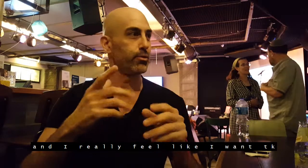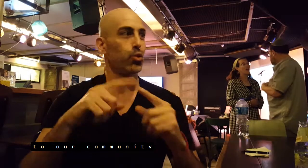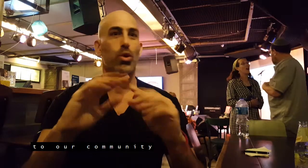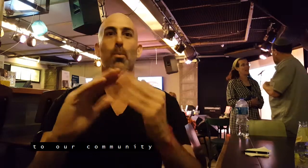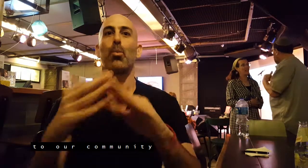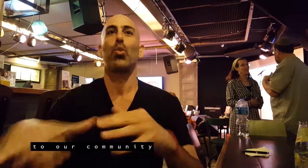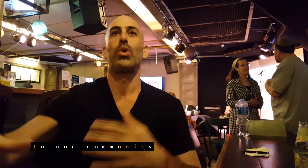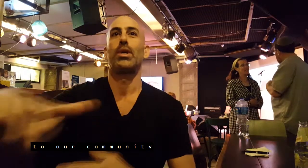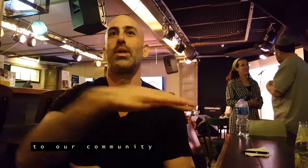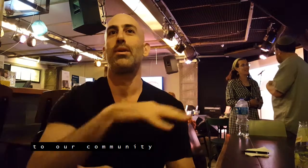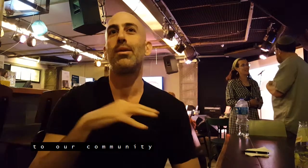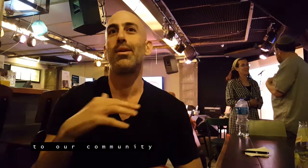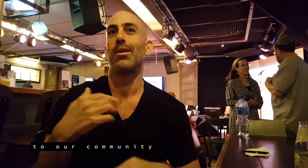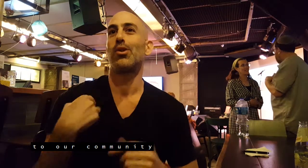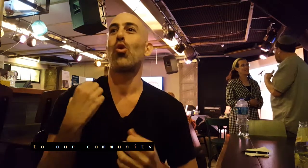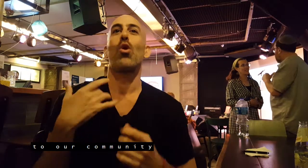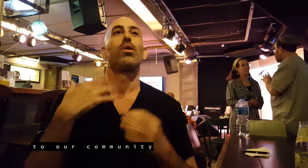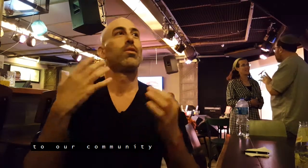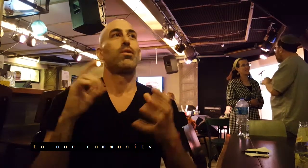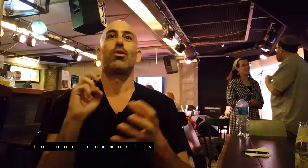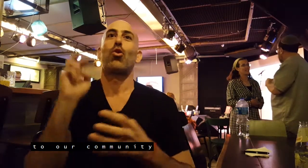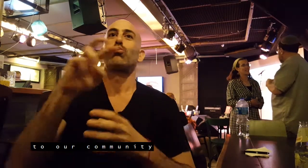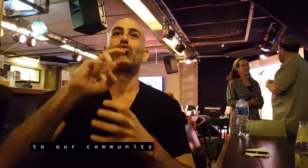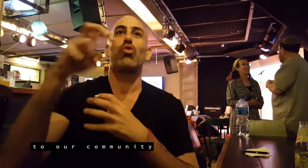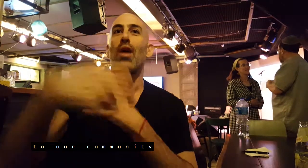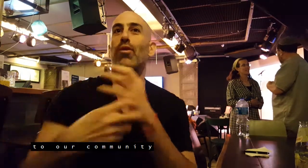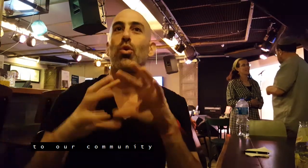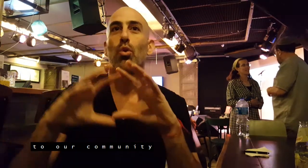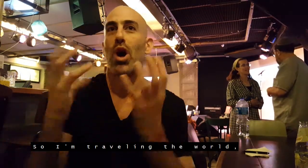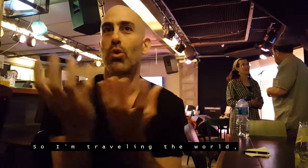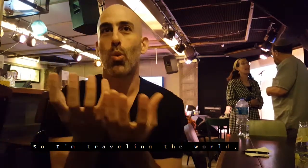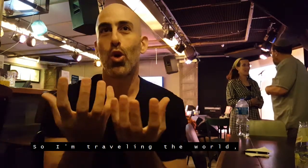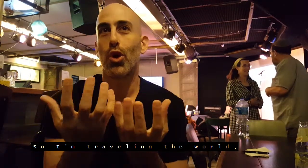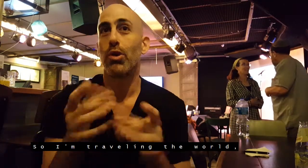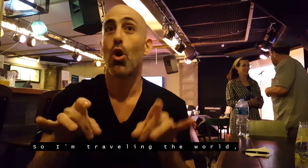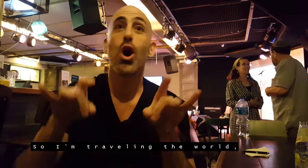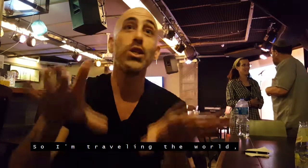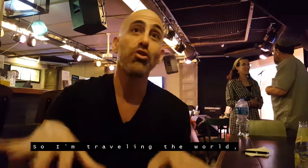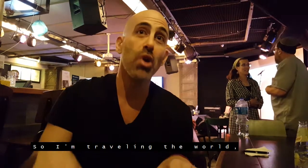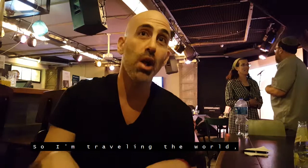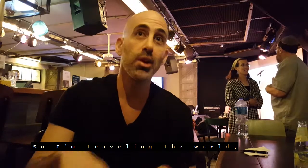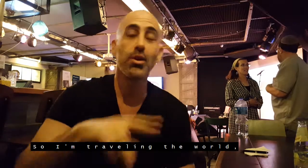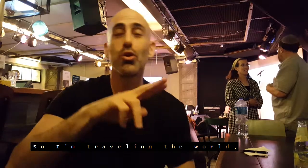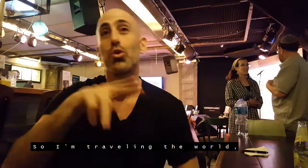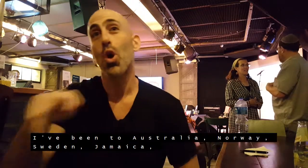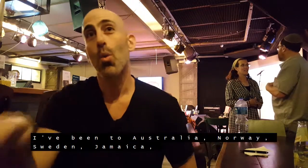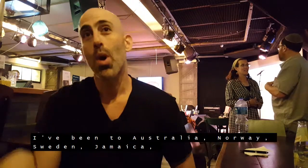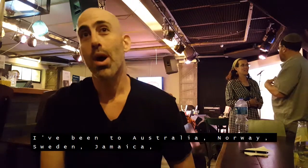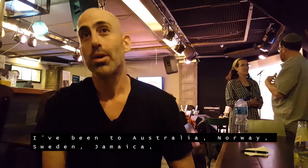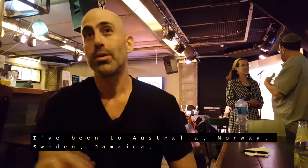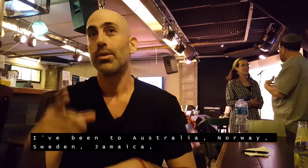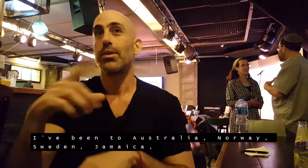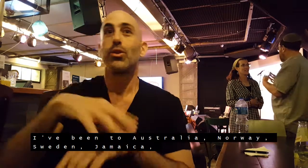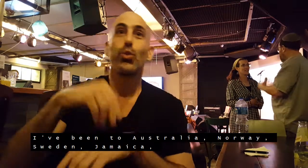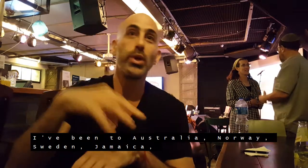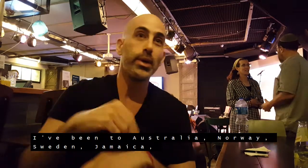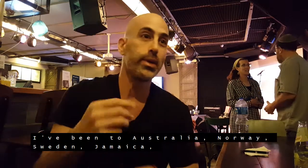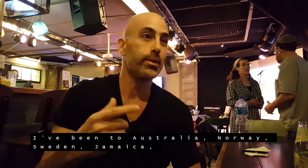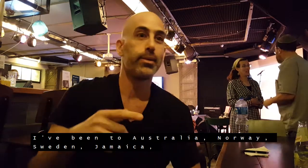to our community, to the deaf community. So I'm traveling the world. I've been to Australia, I've been to Norway,